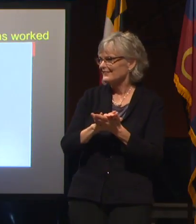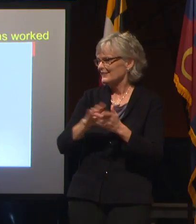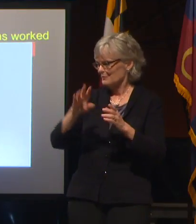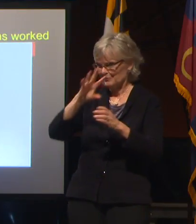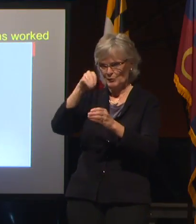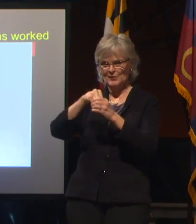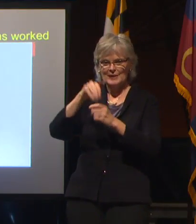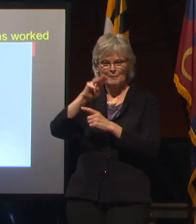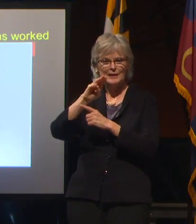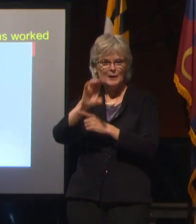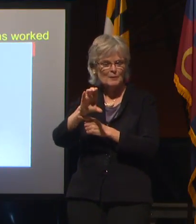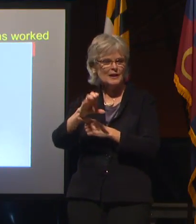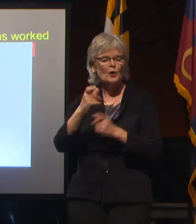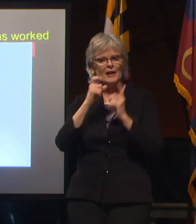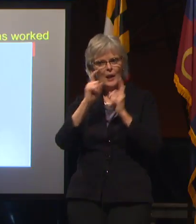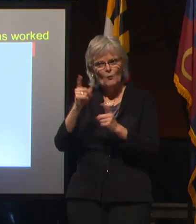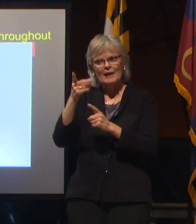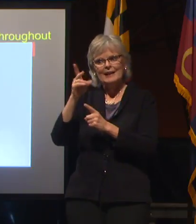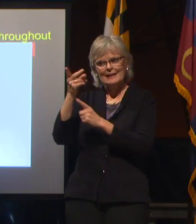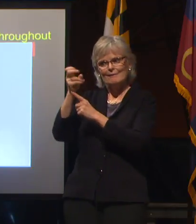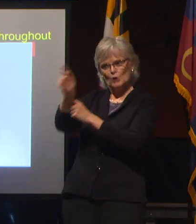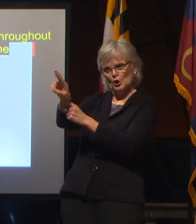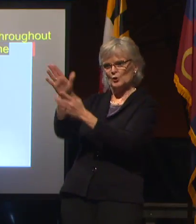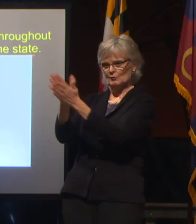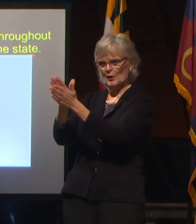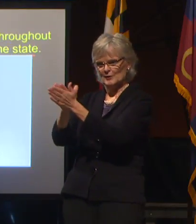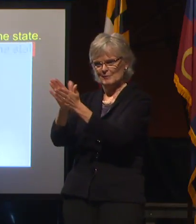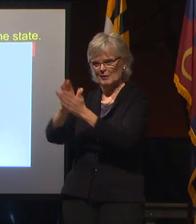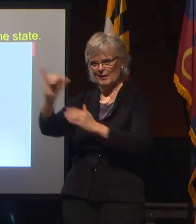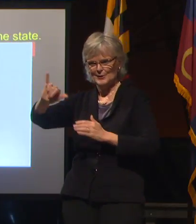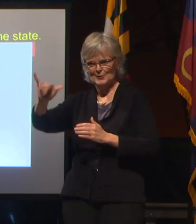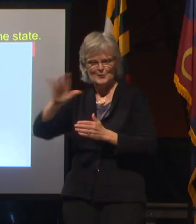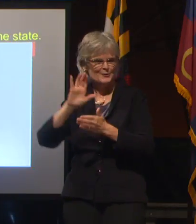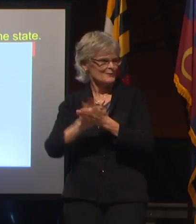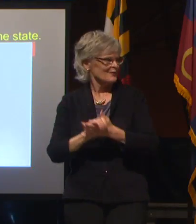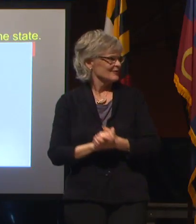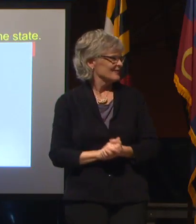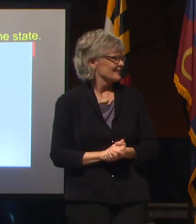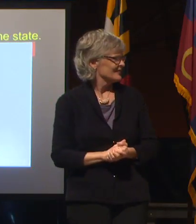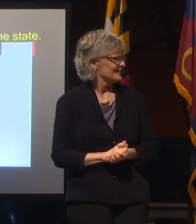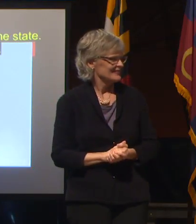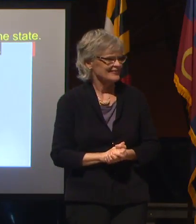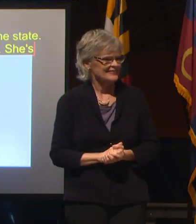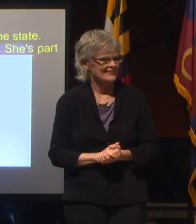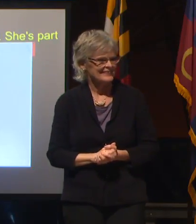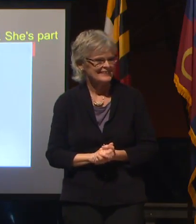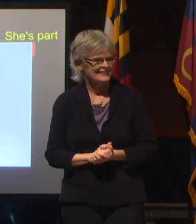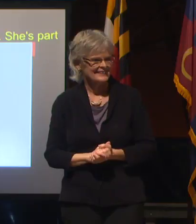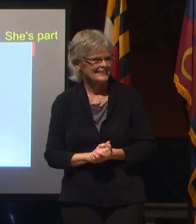County and around the state. So let's give her a round of applause, because she's a part of a great team.